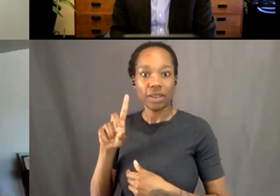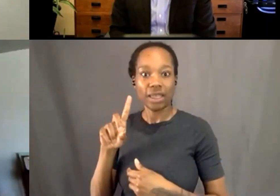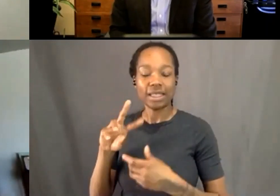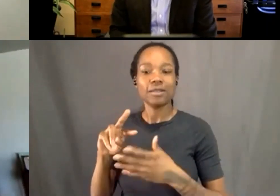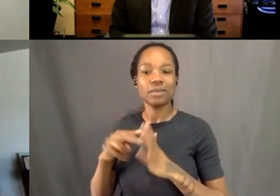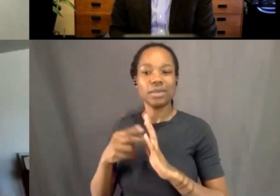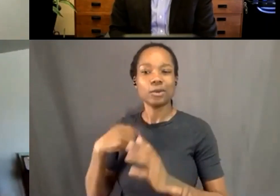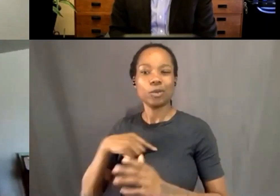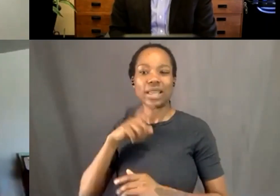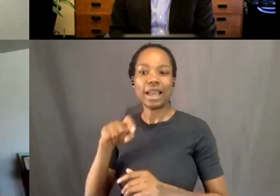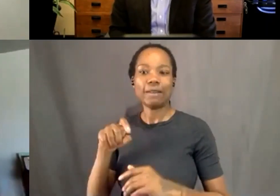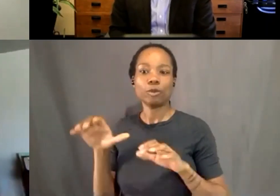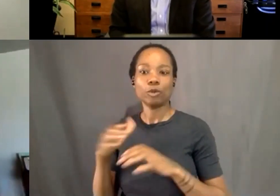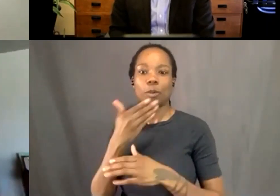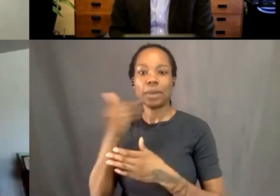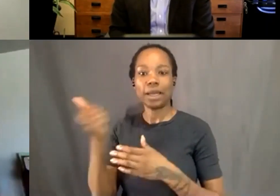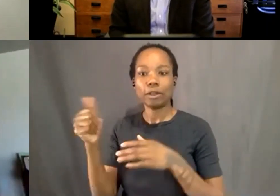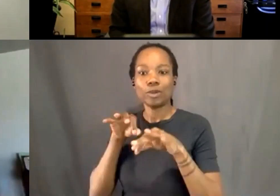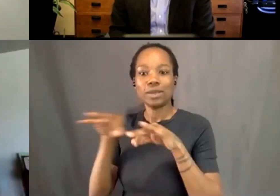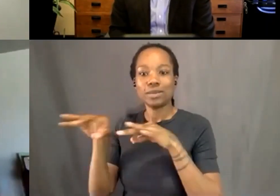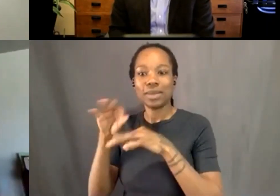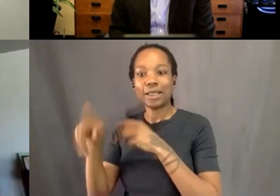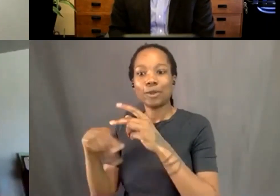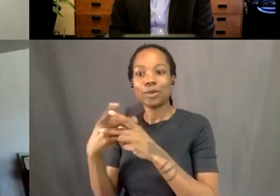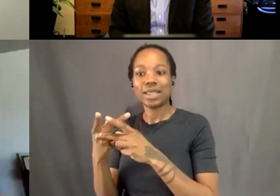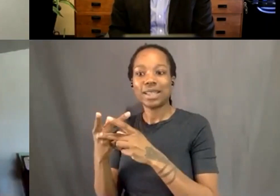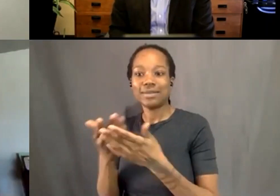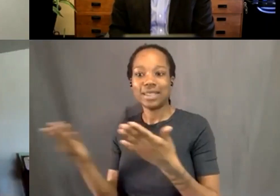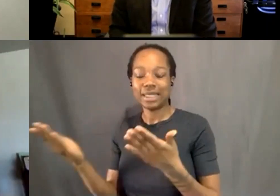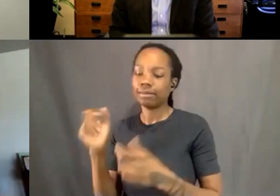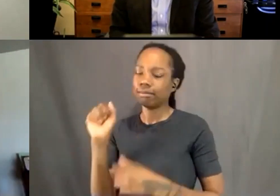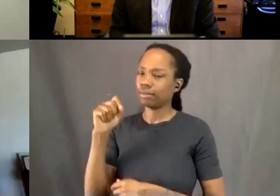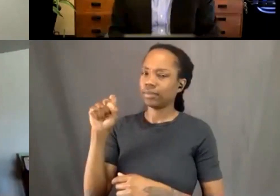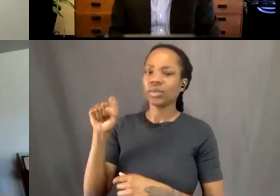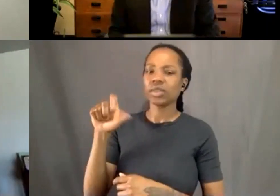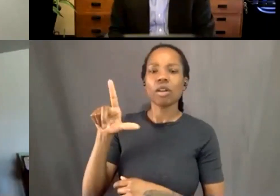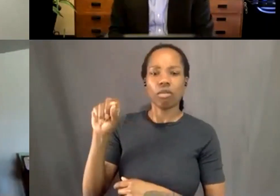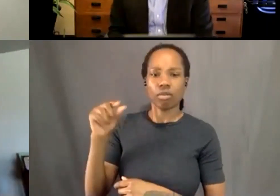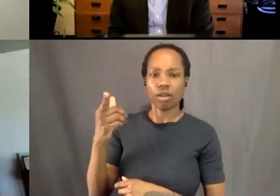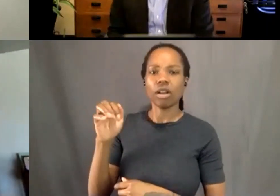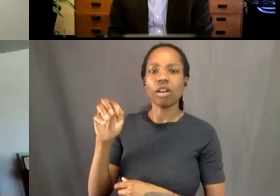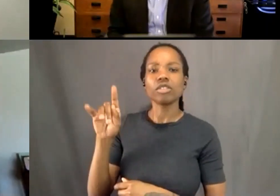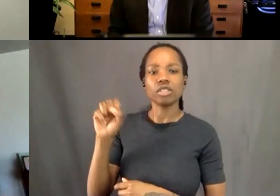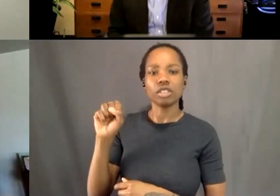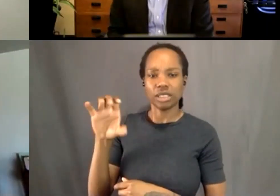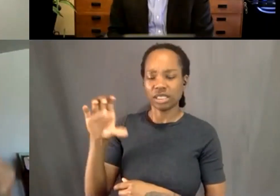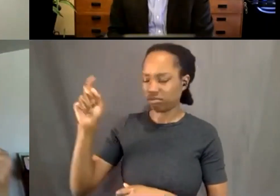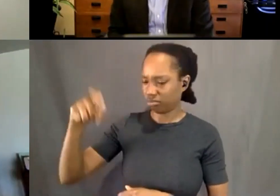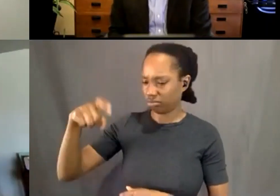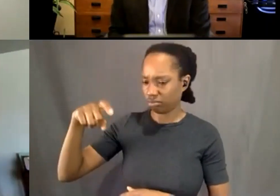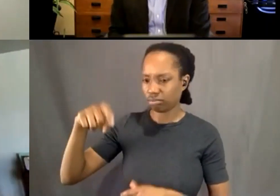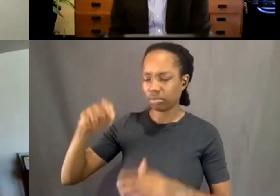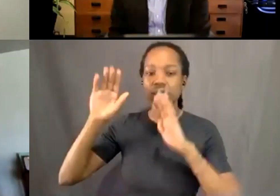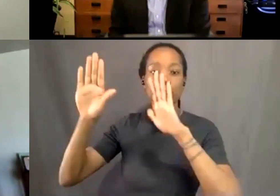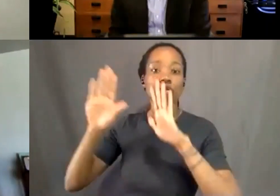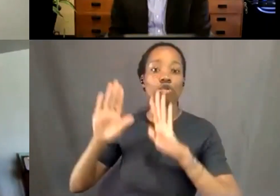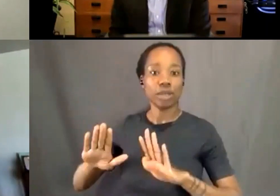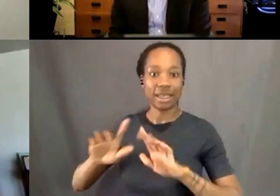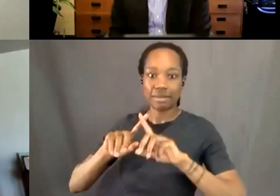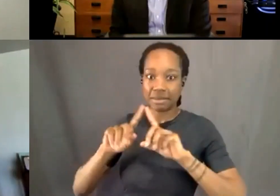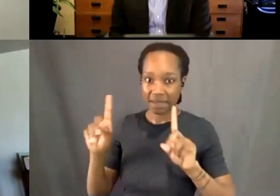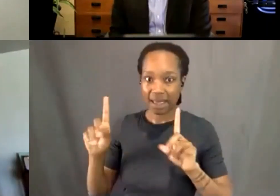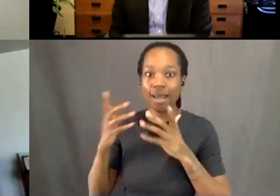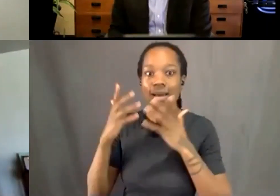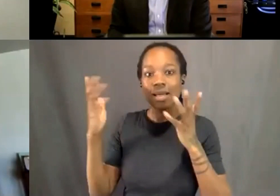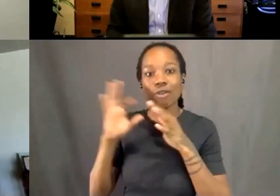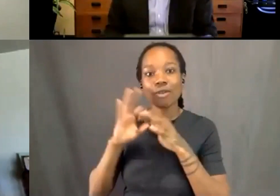things. Yes, it's great to do all the logistical stuff, is absolutely necessary, but so much of this are around emotions of what's